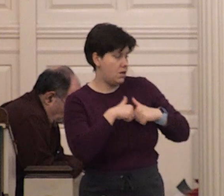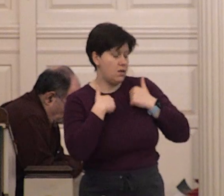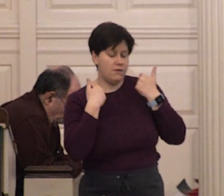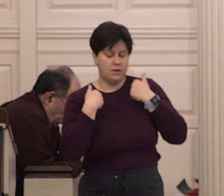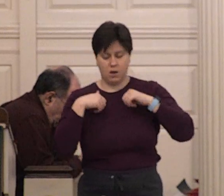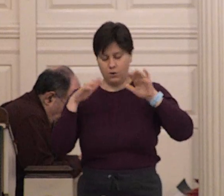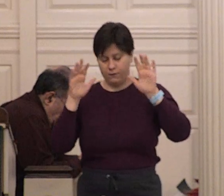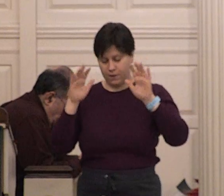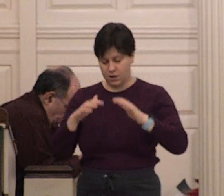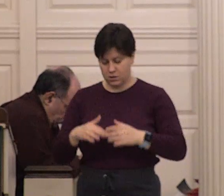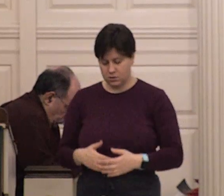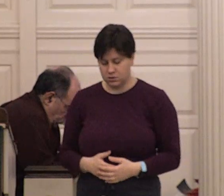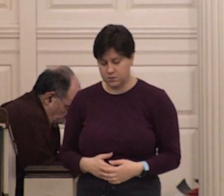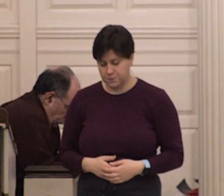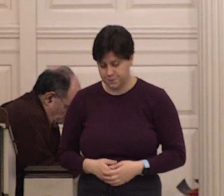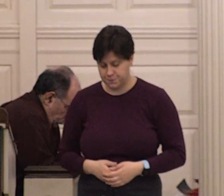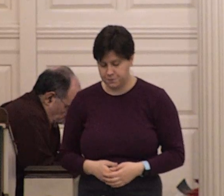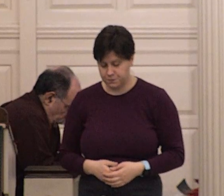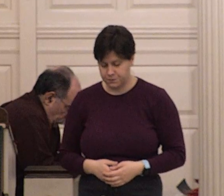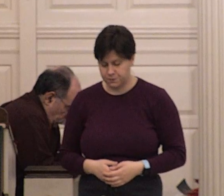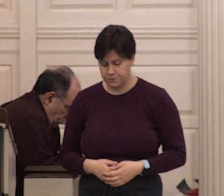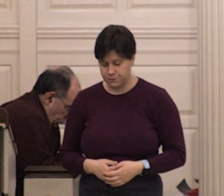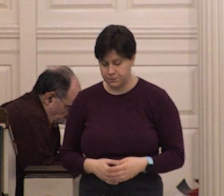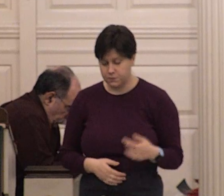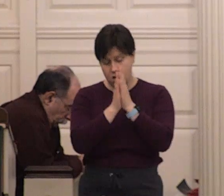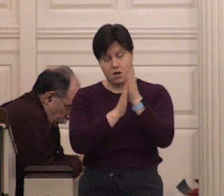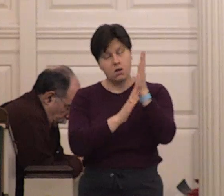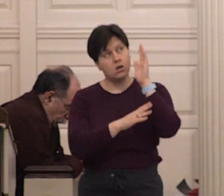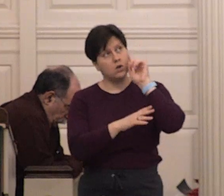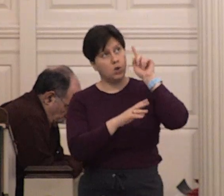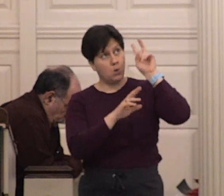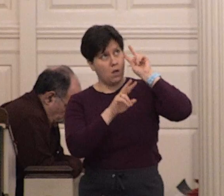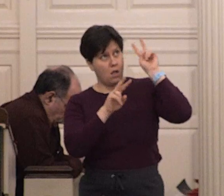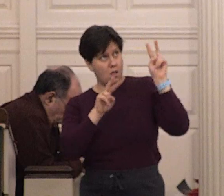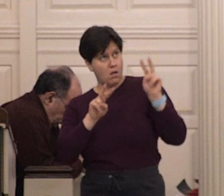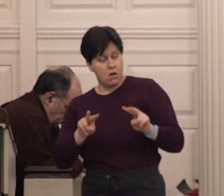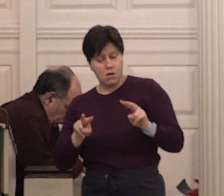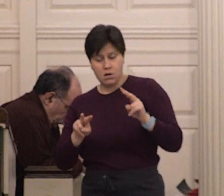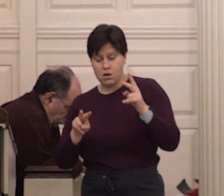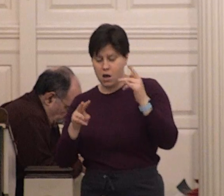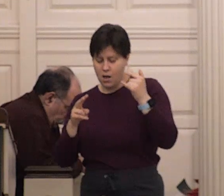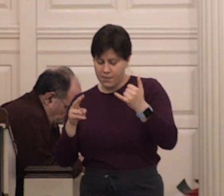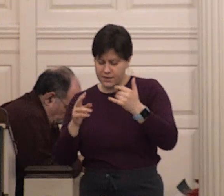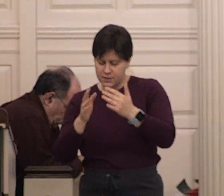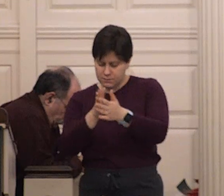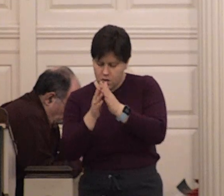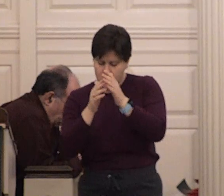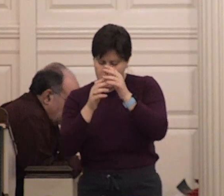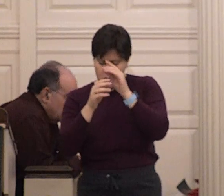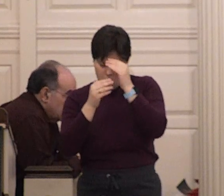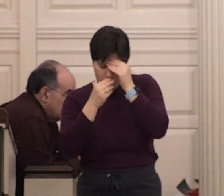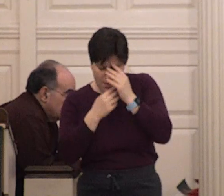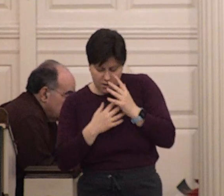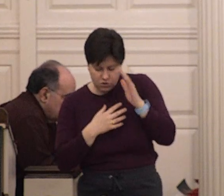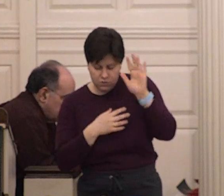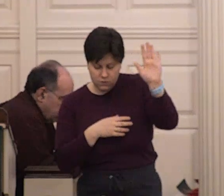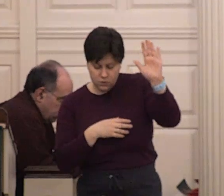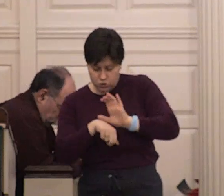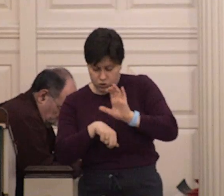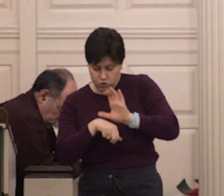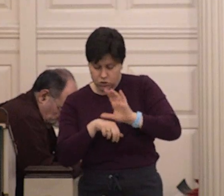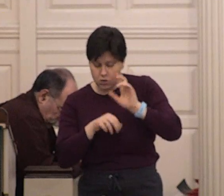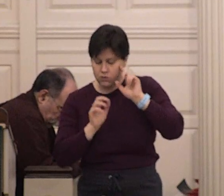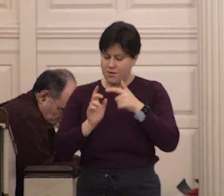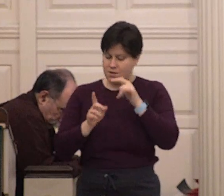living sacrifice. Look, we pray, upon the oblation of your church, and recognizing the